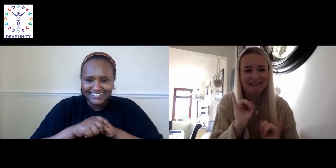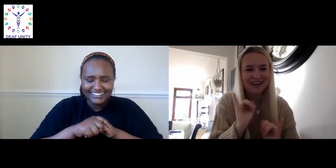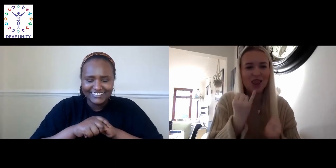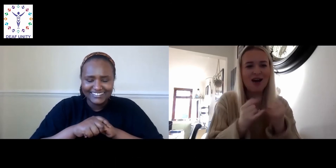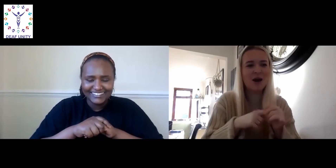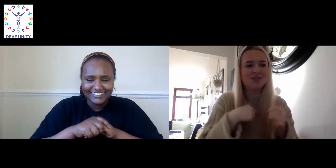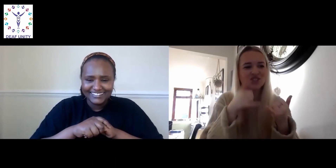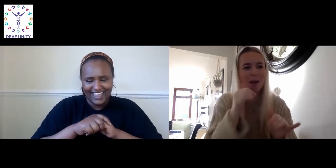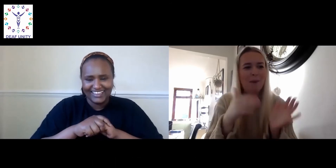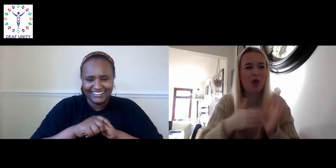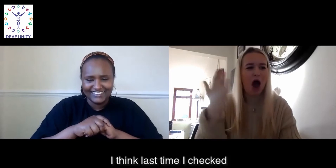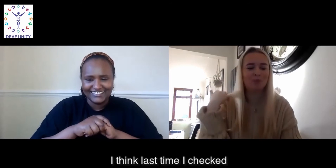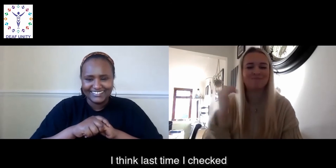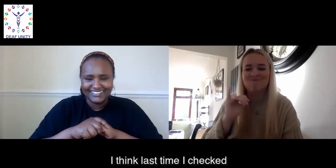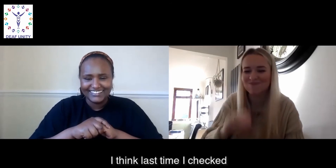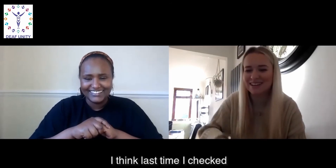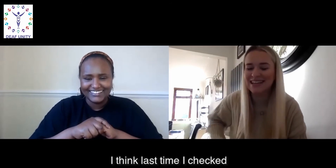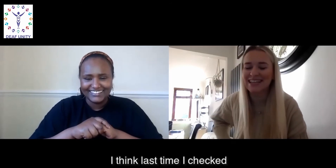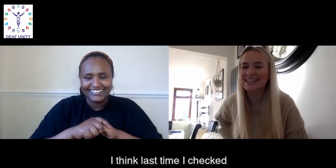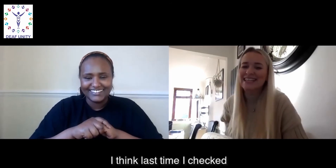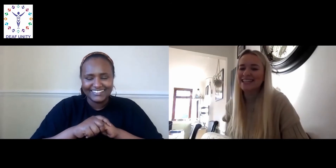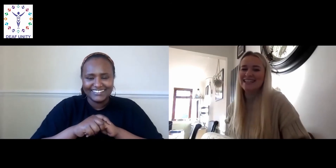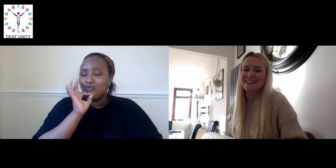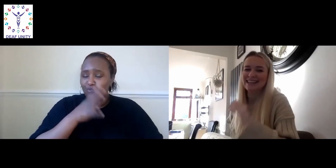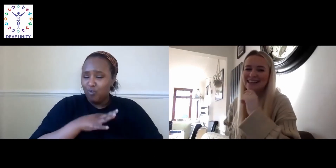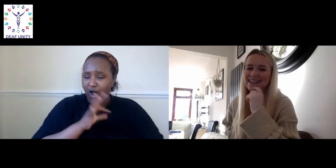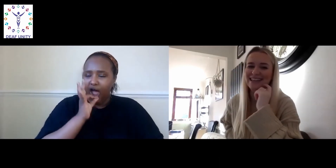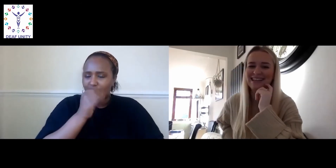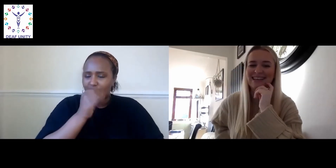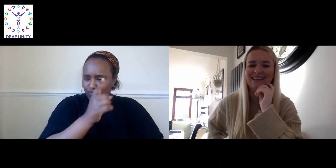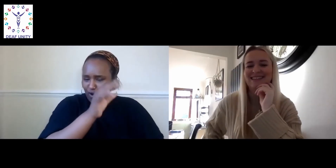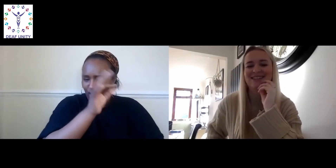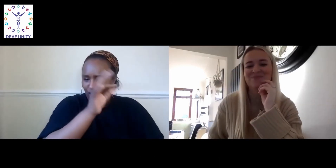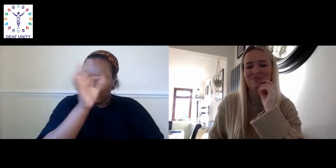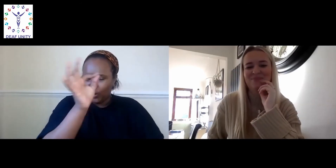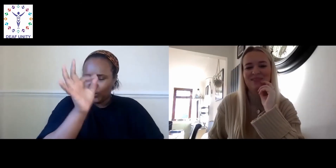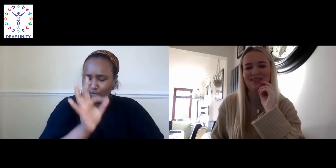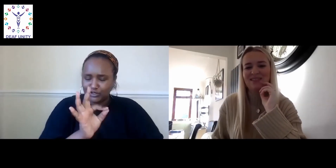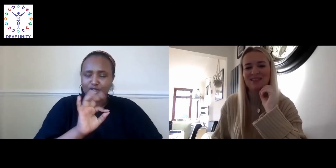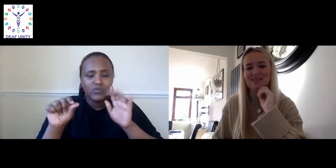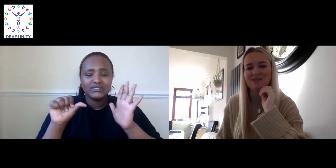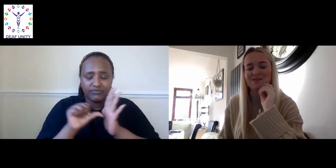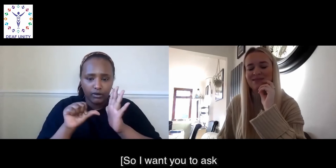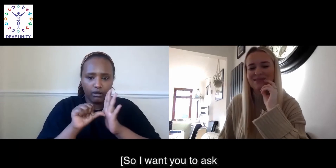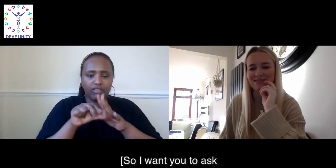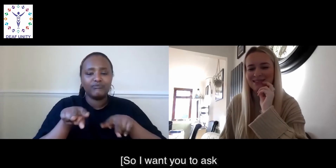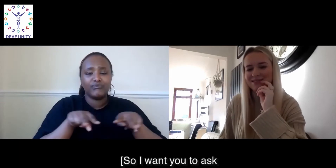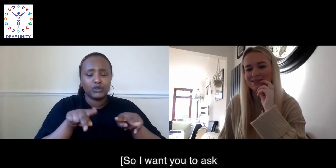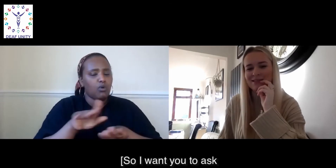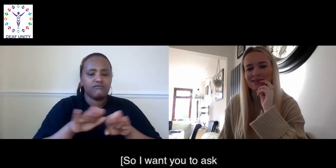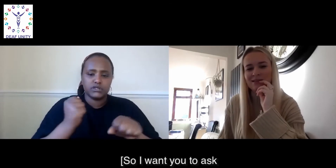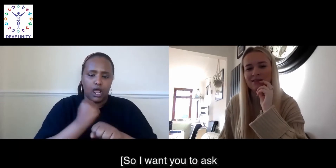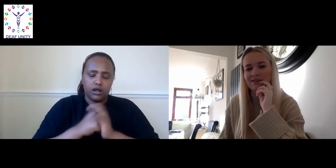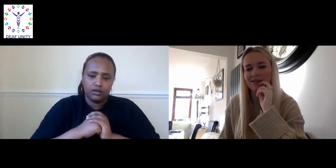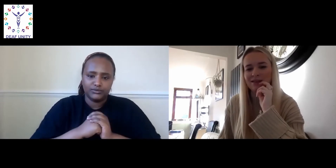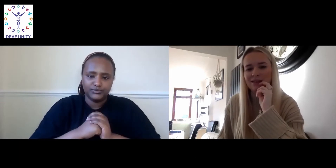I haven't checked recently. I think the last time I checked was about a month ago. Okay, so I wanted to ask you another